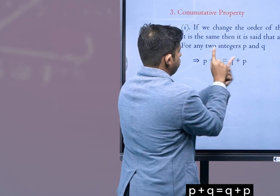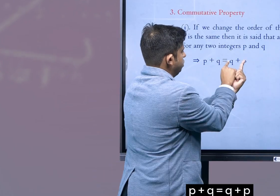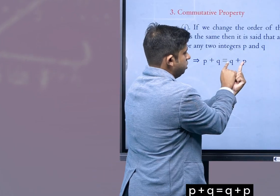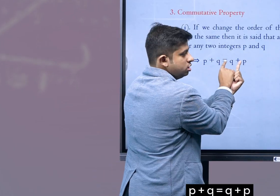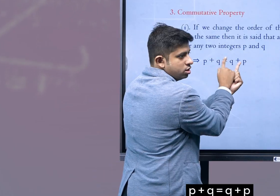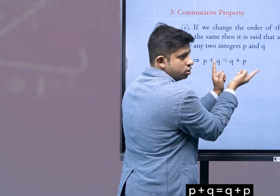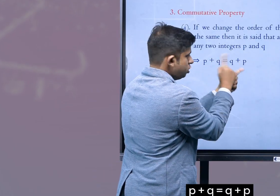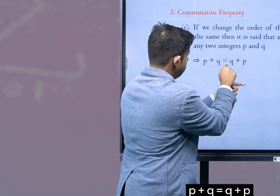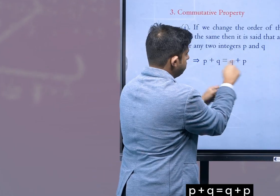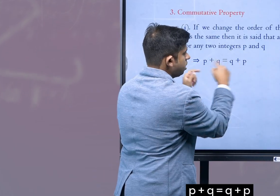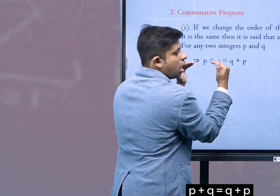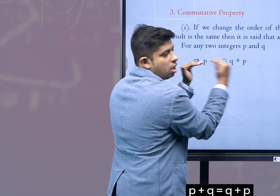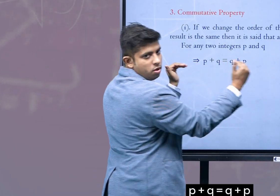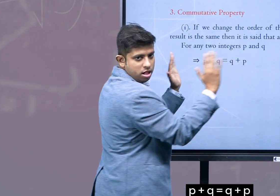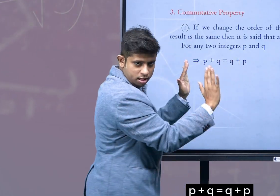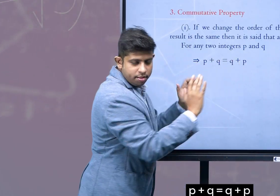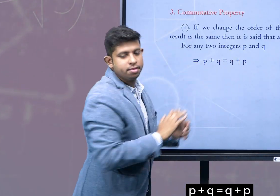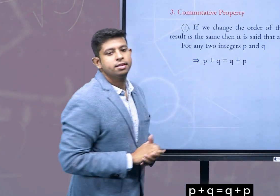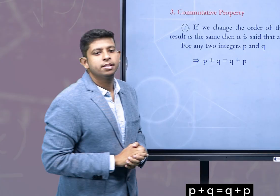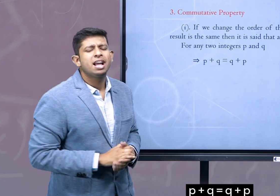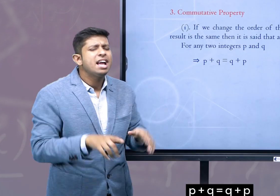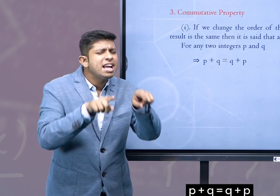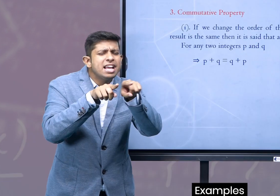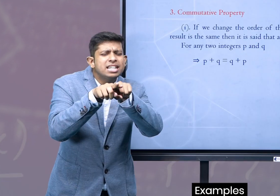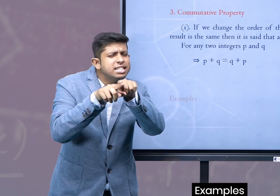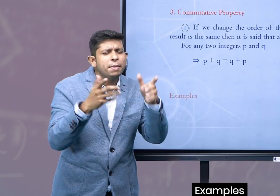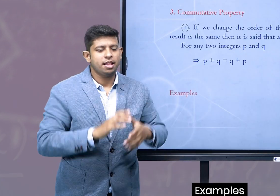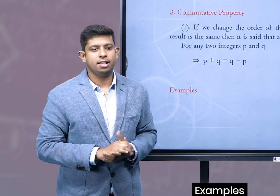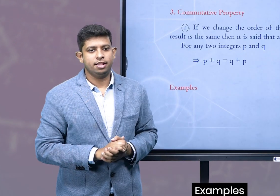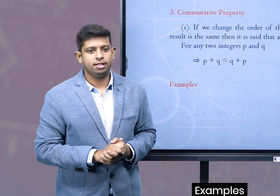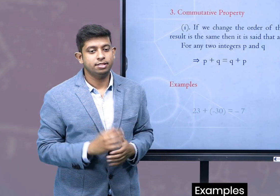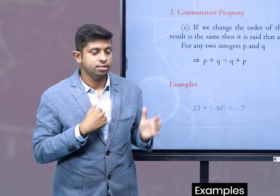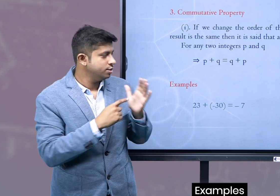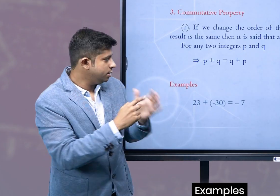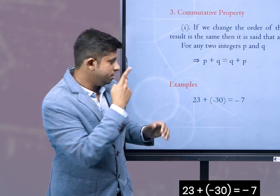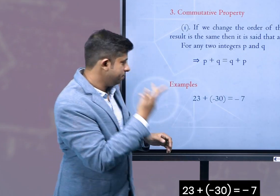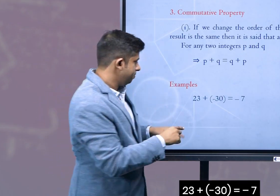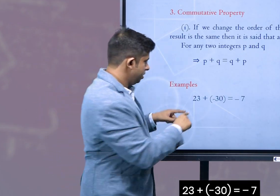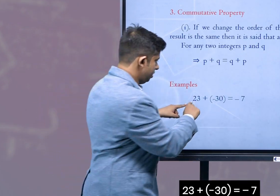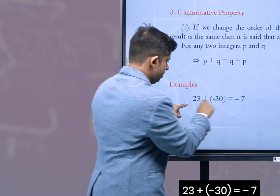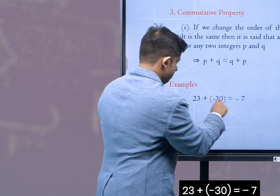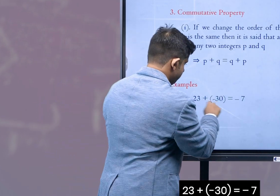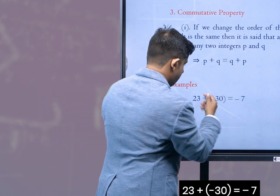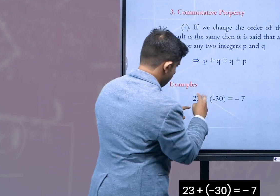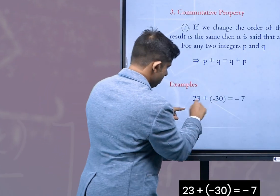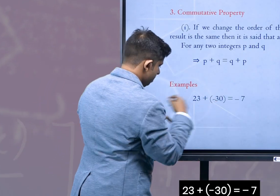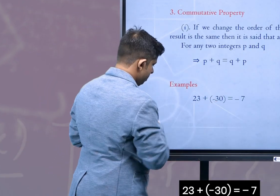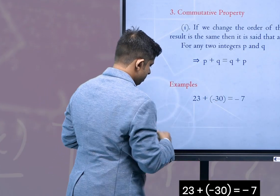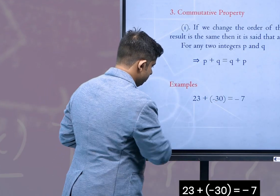Examples: 23 plus of minus 30 is